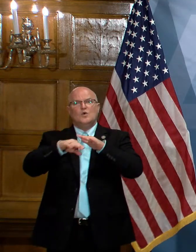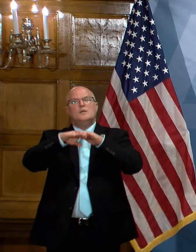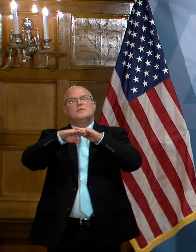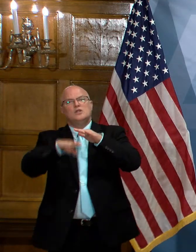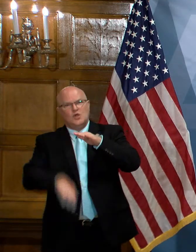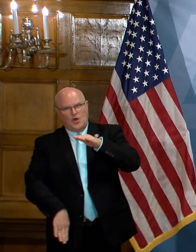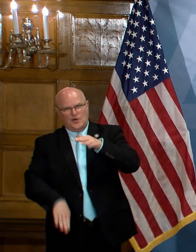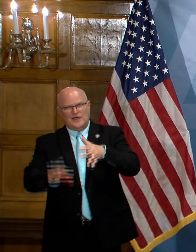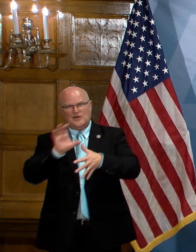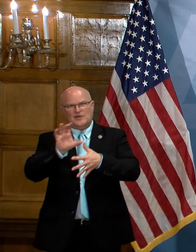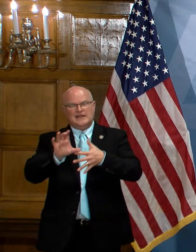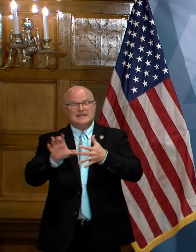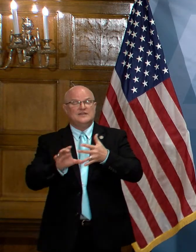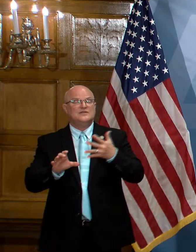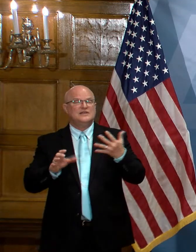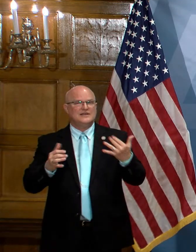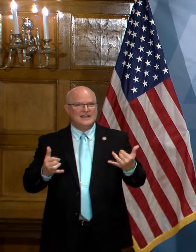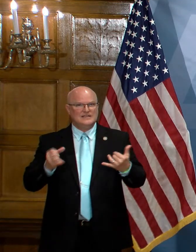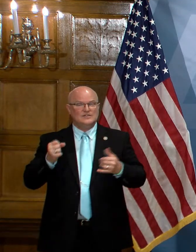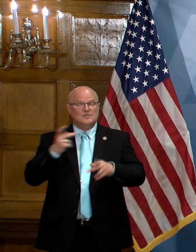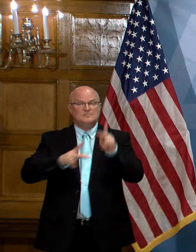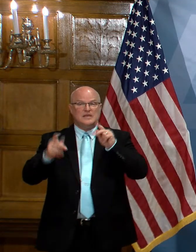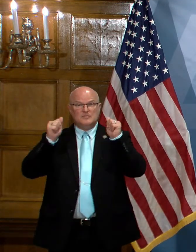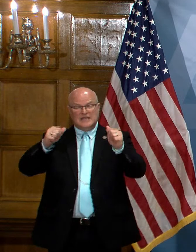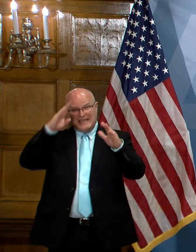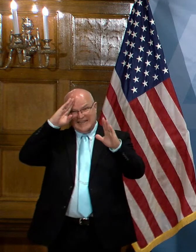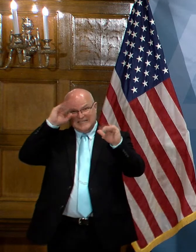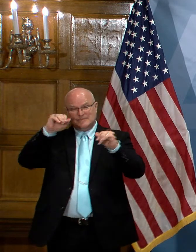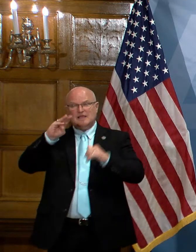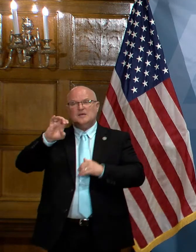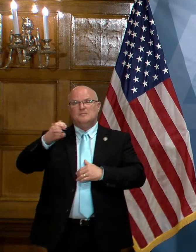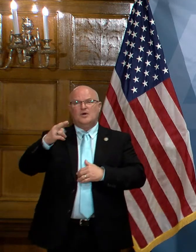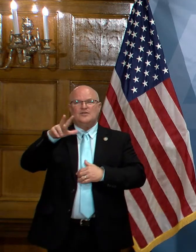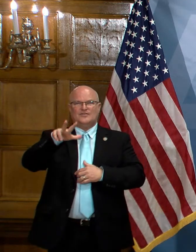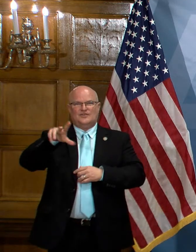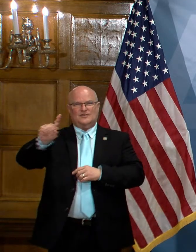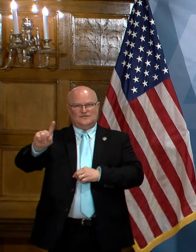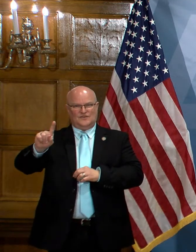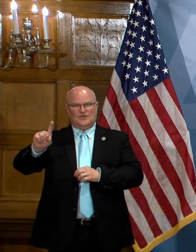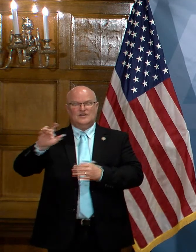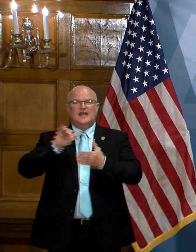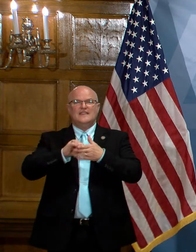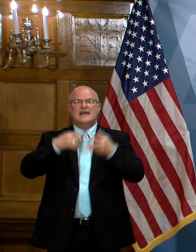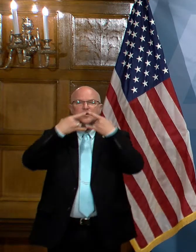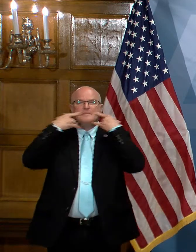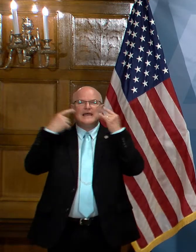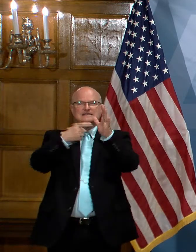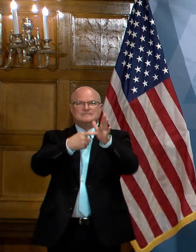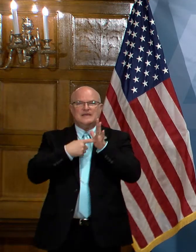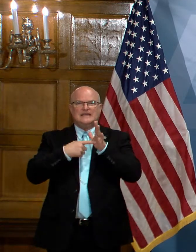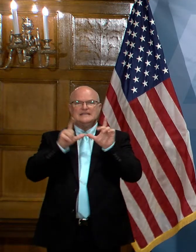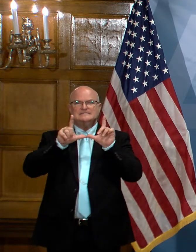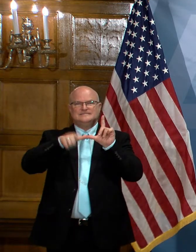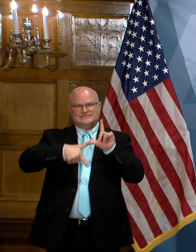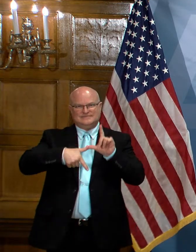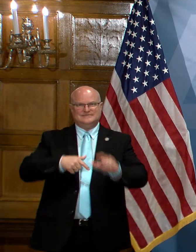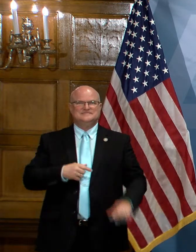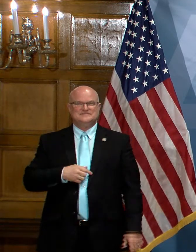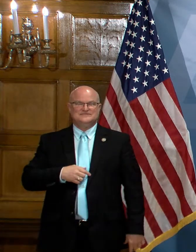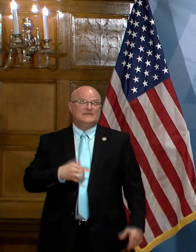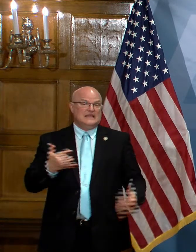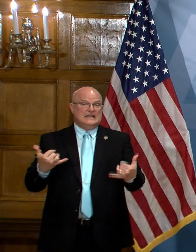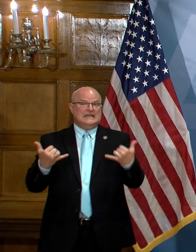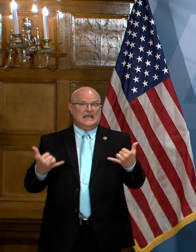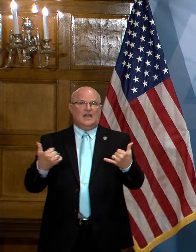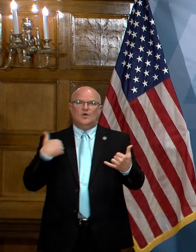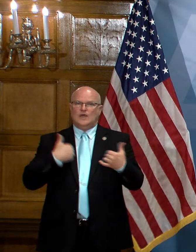that criteria, so everyone can expect on March 31st for that mask mandate to be lifted.